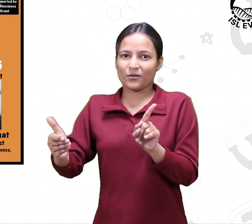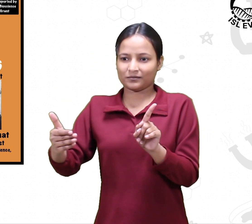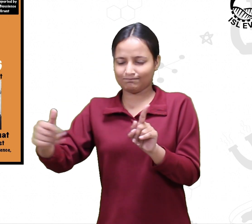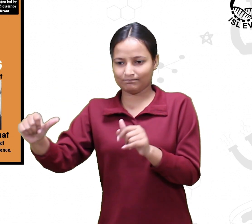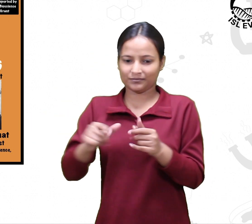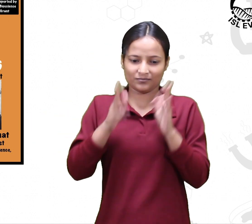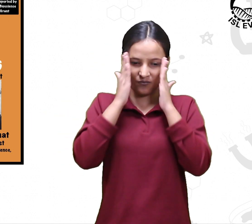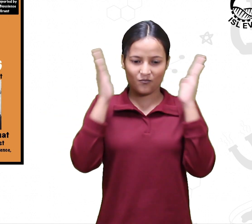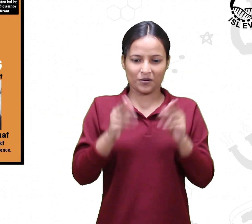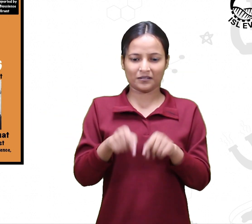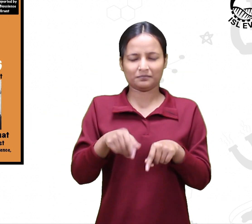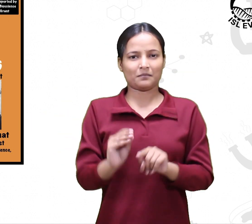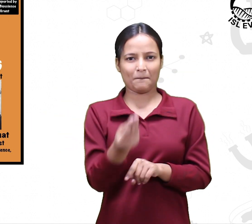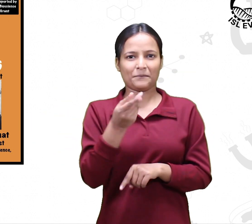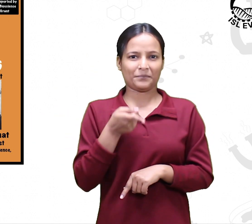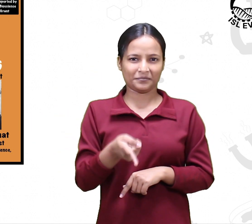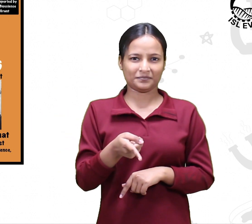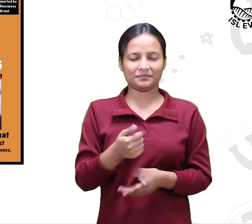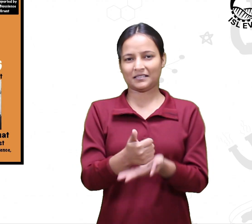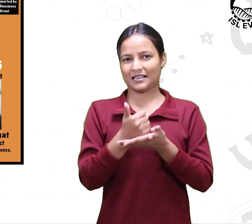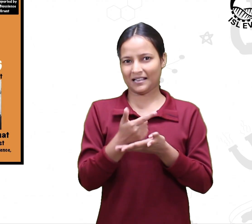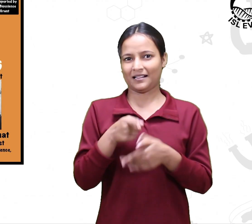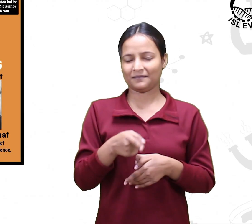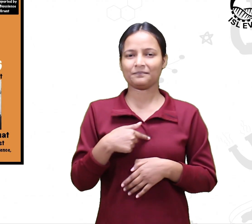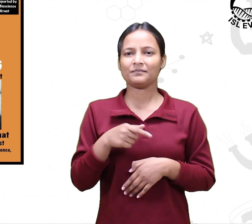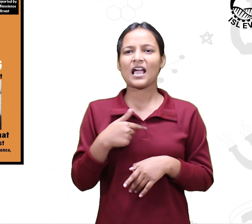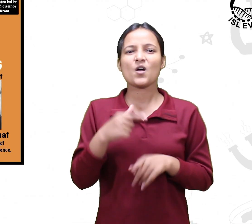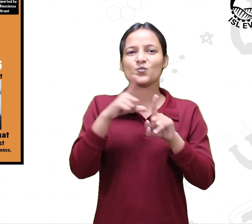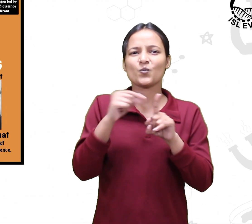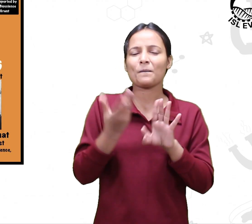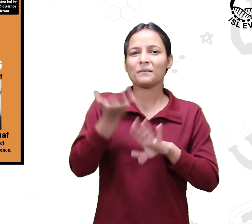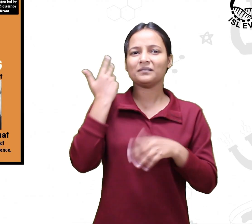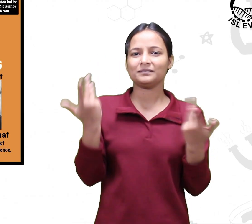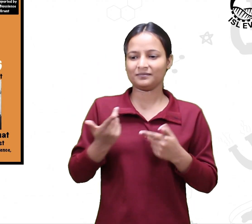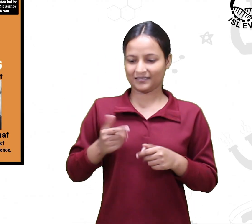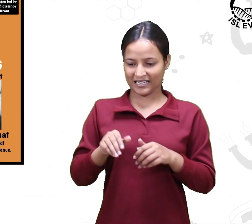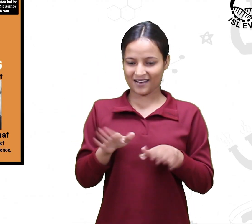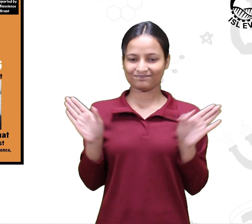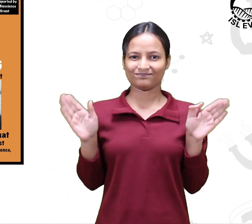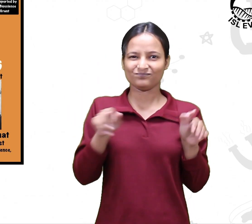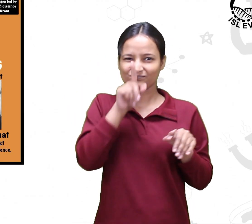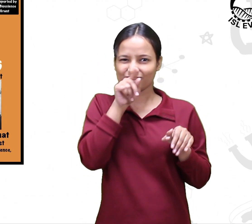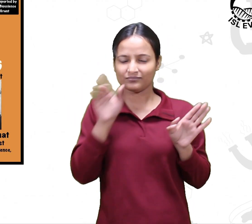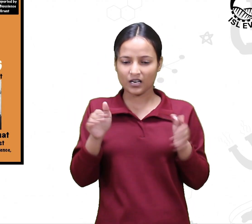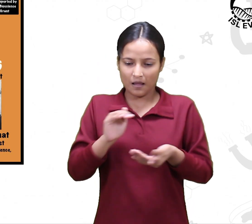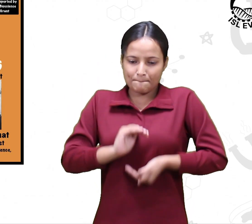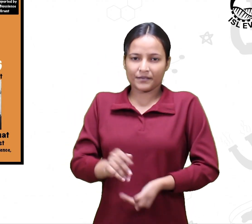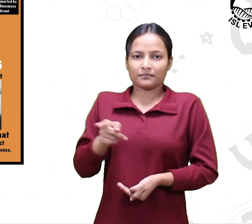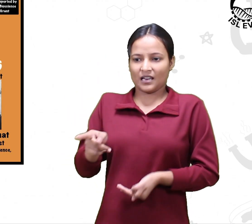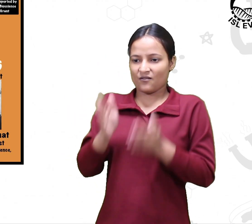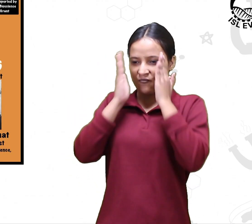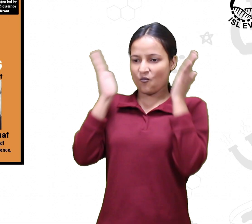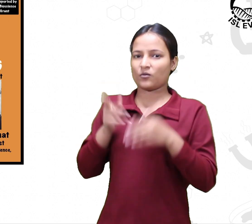studying limb pattern formation using chickens as a model. So that's one of the classical models